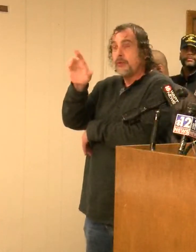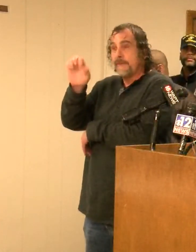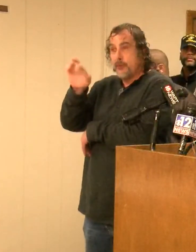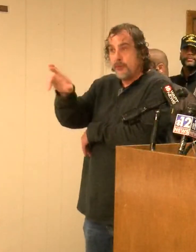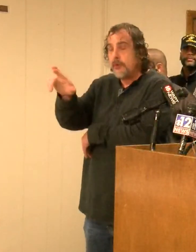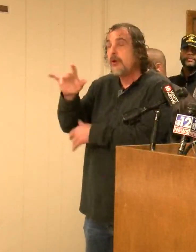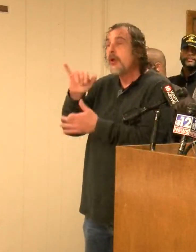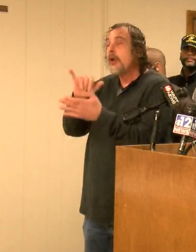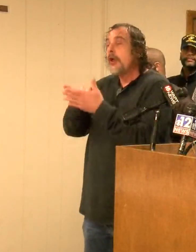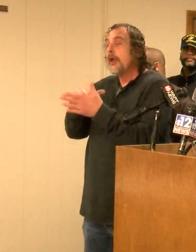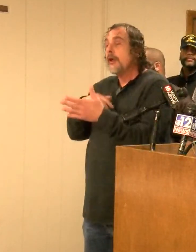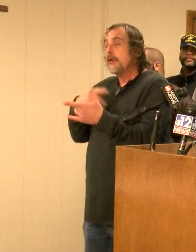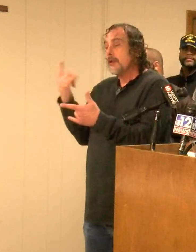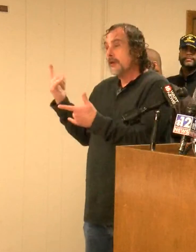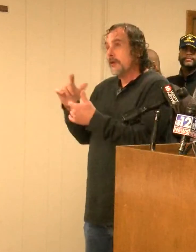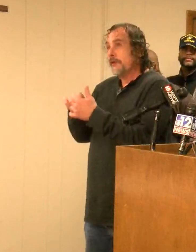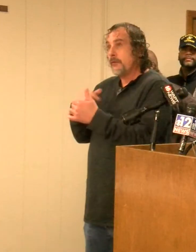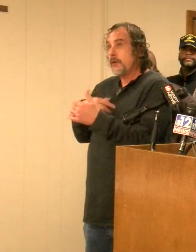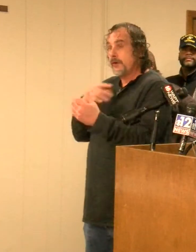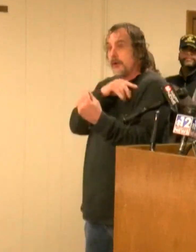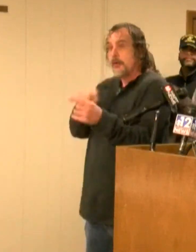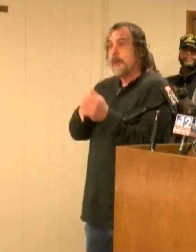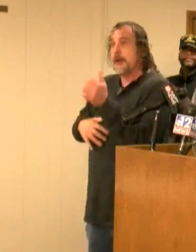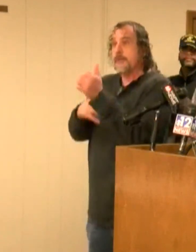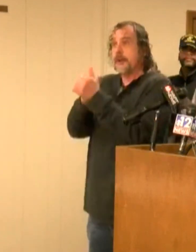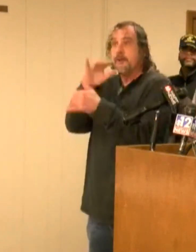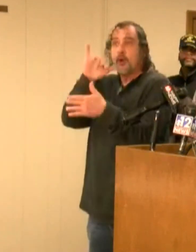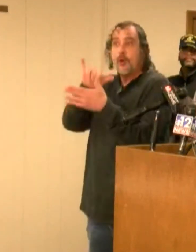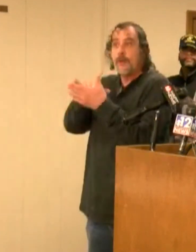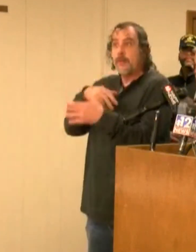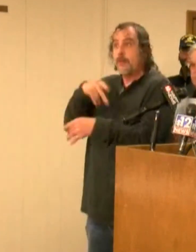from our Pearl River Valley to give us an update.